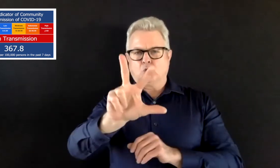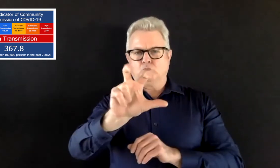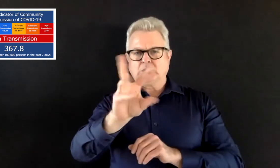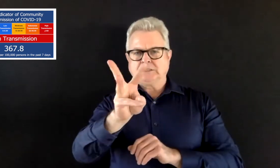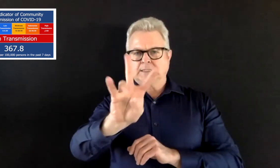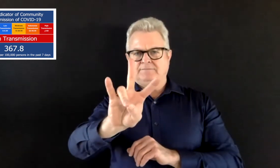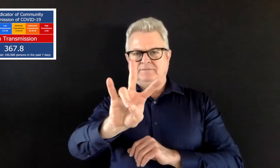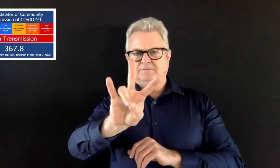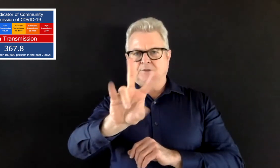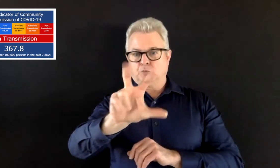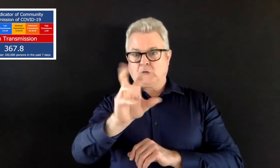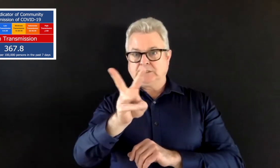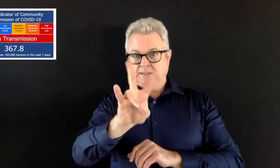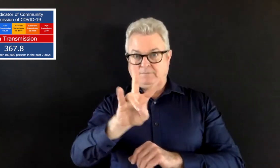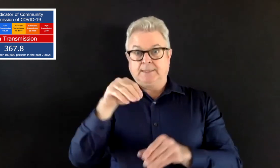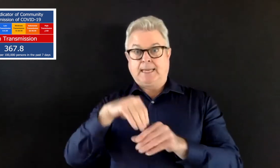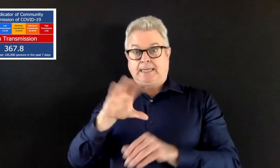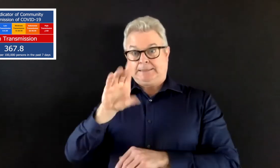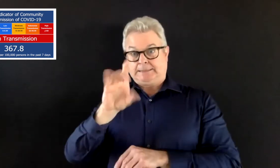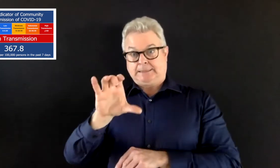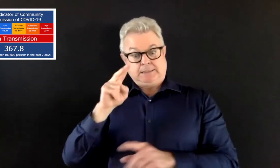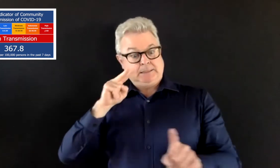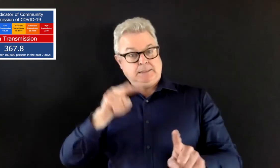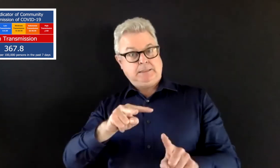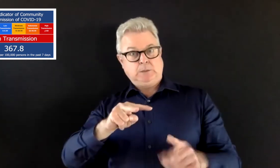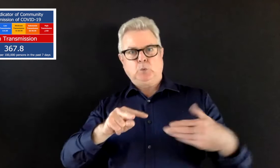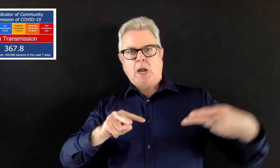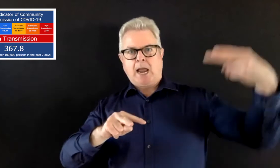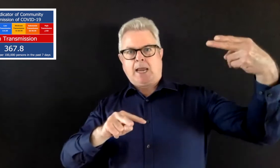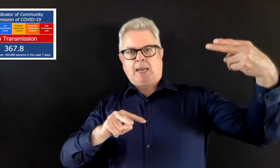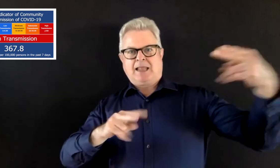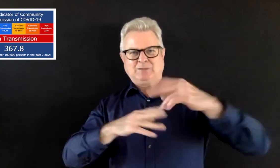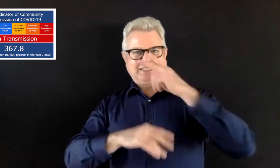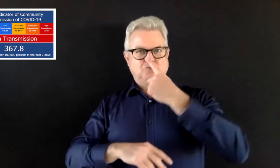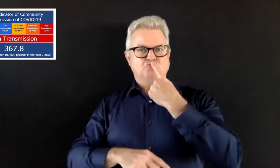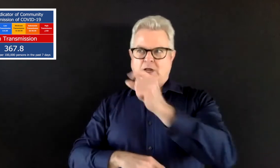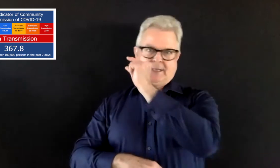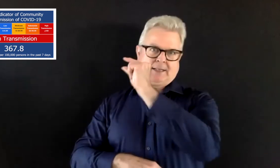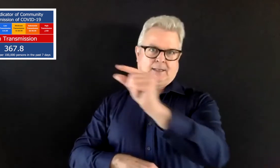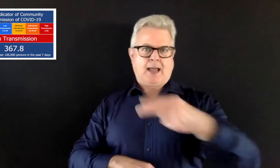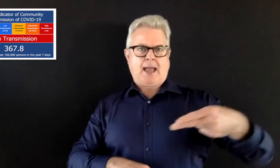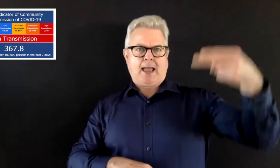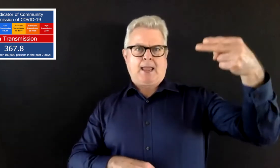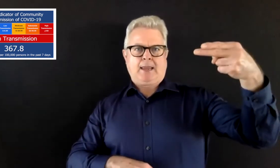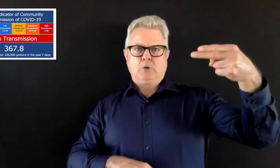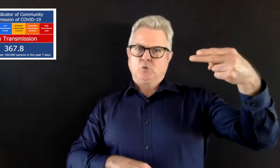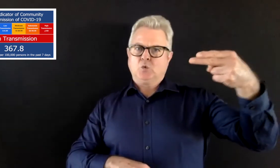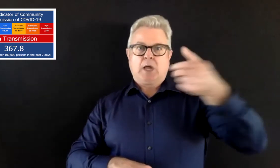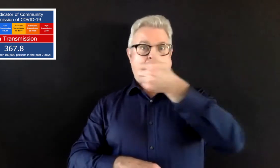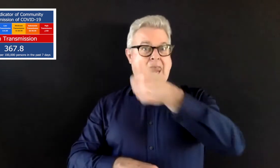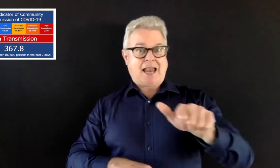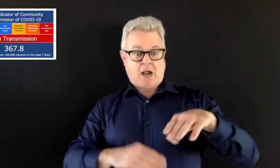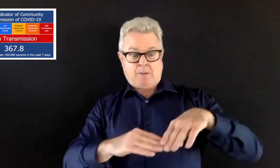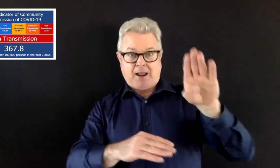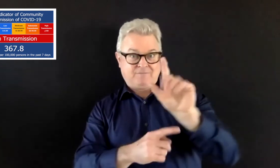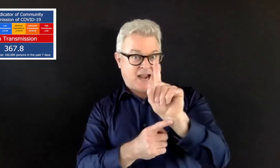rate is 367. When the CDC sees that number, that is considered high.